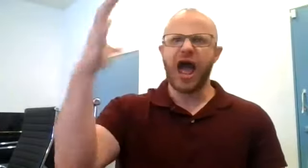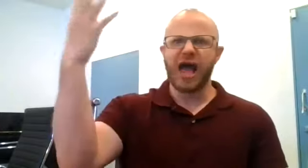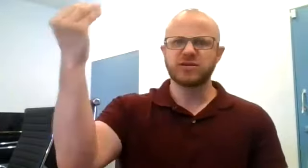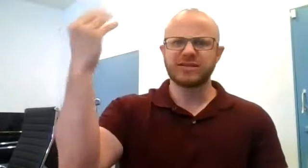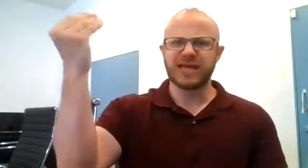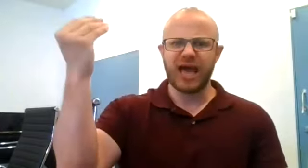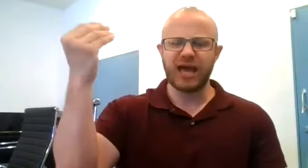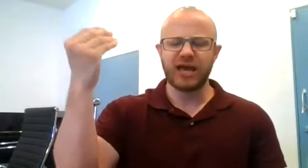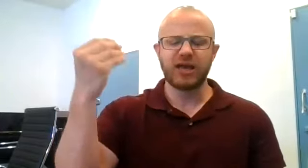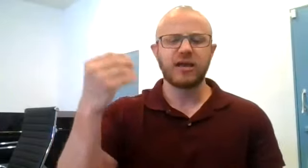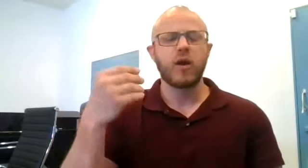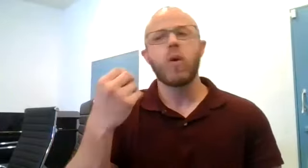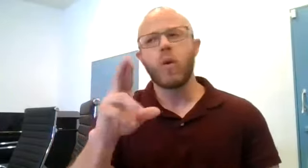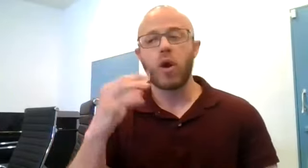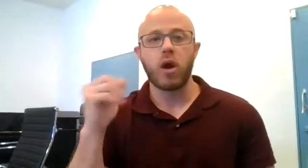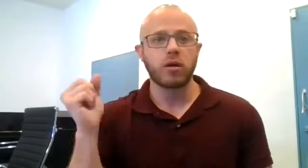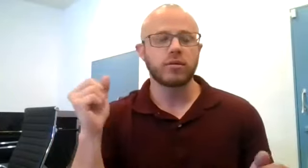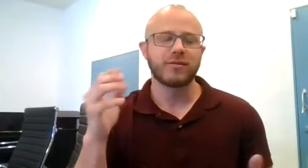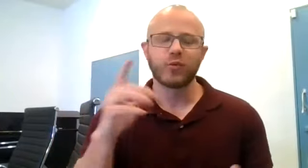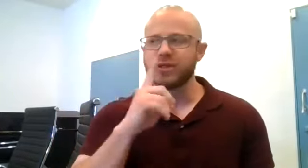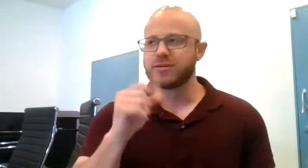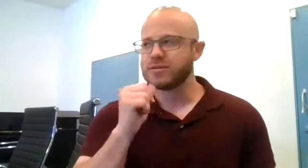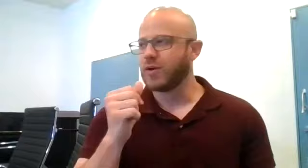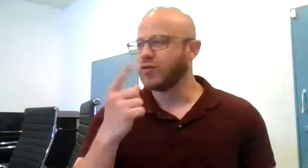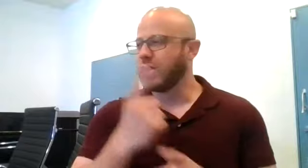It's really hot outside. We're talking about temperature.